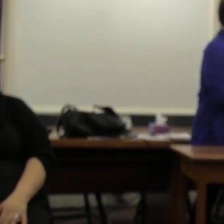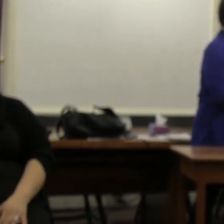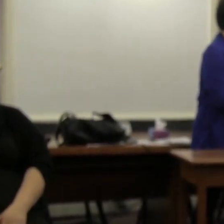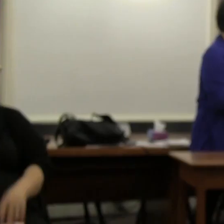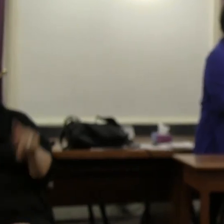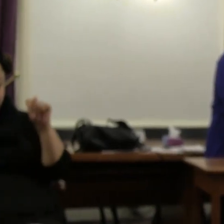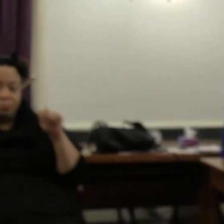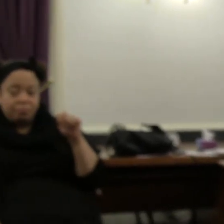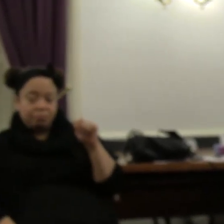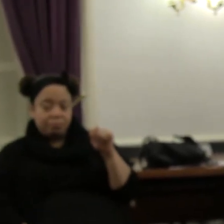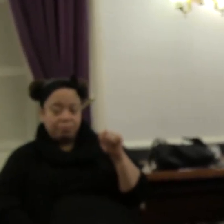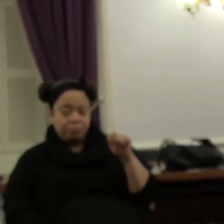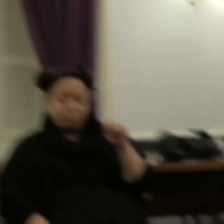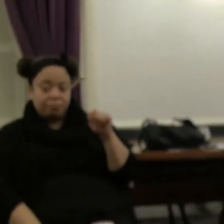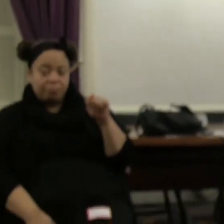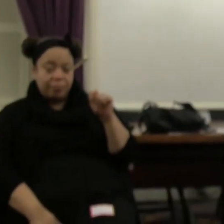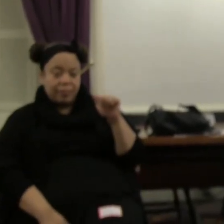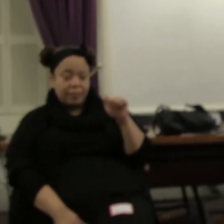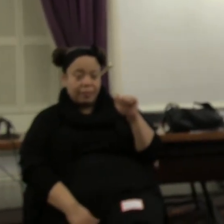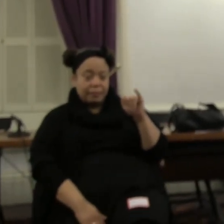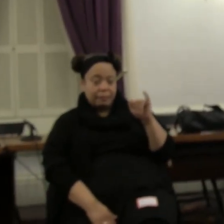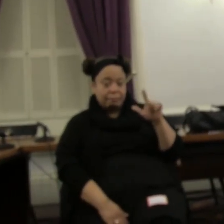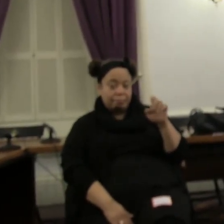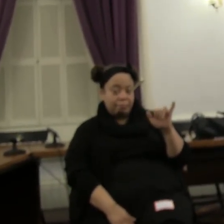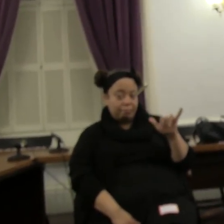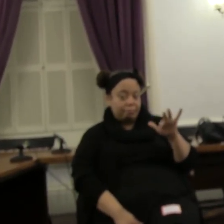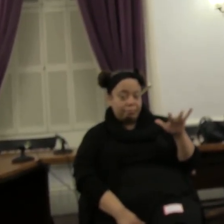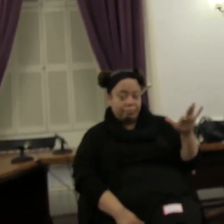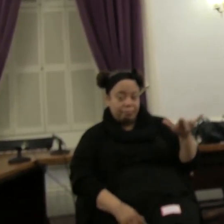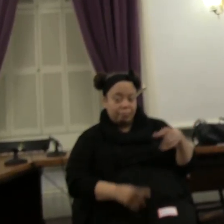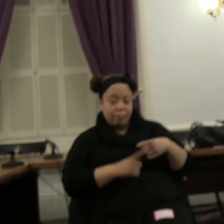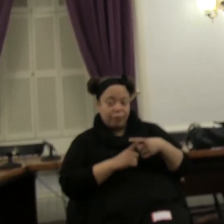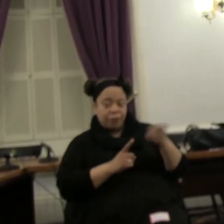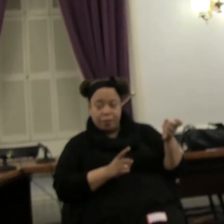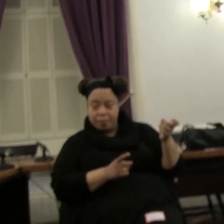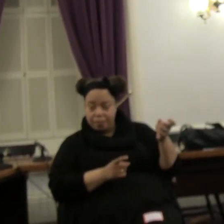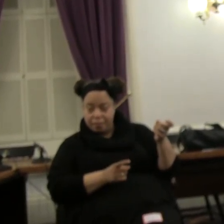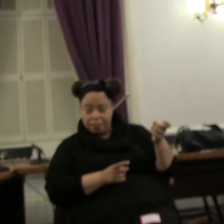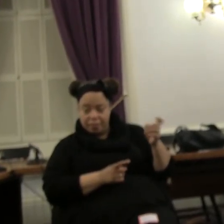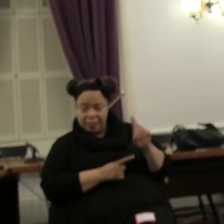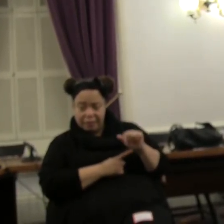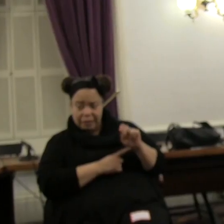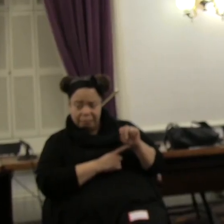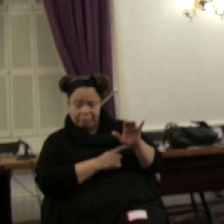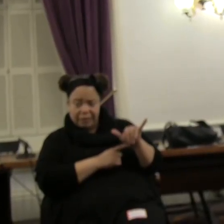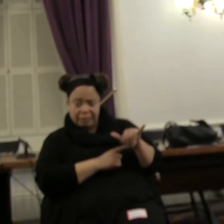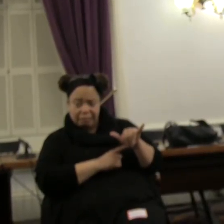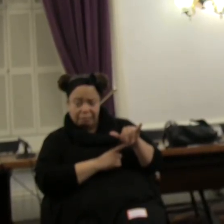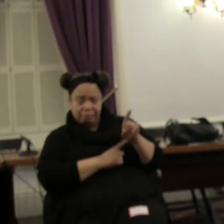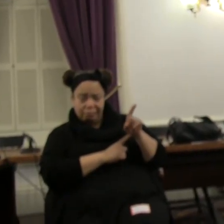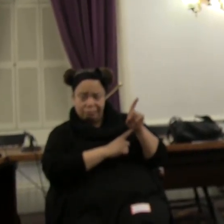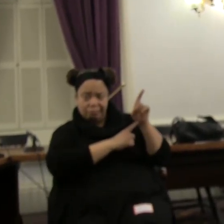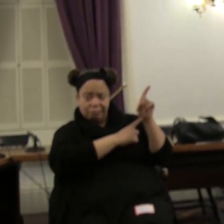how about Dylan? I'm Raya from Hardwick. Hardwick, welcome. Just from my park. Great.